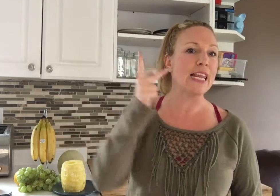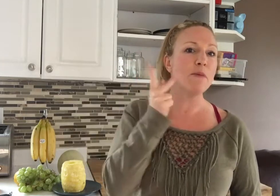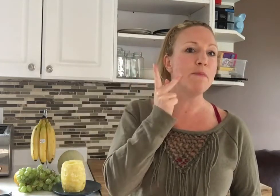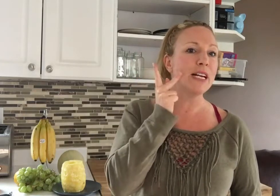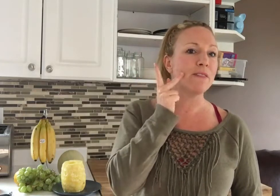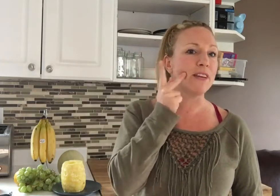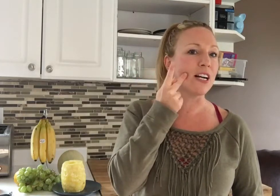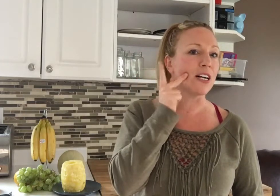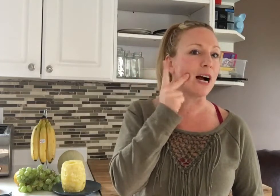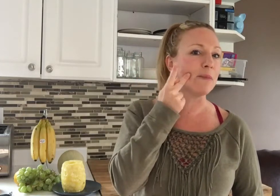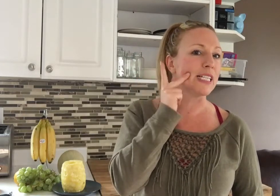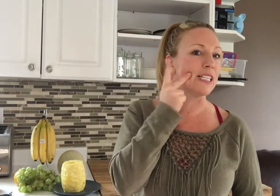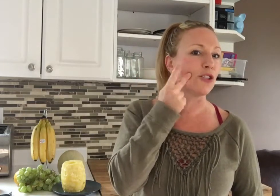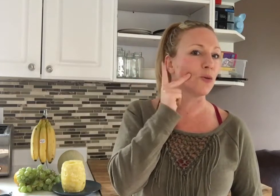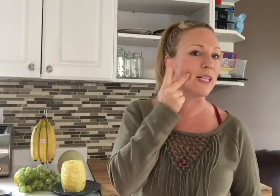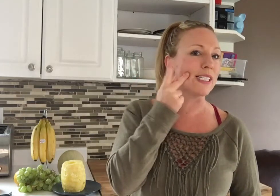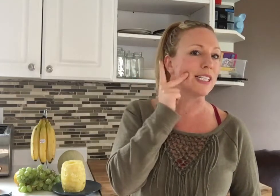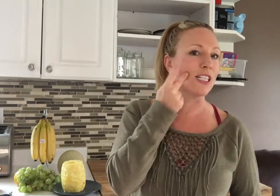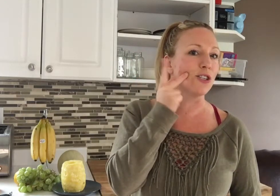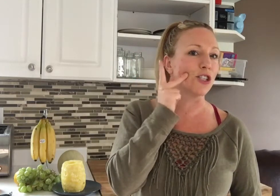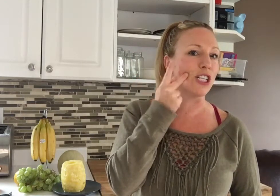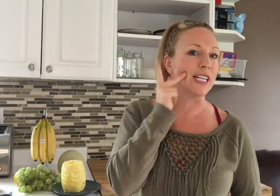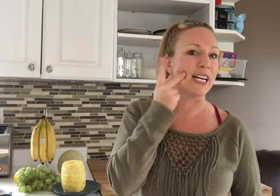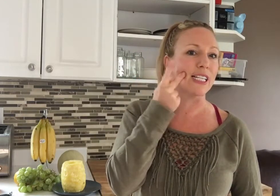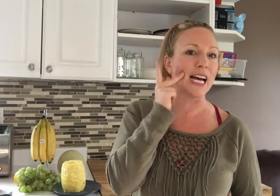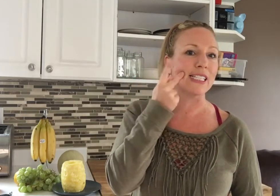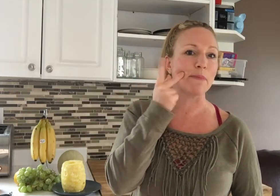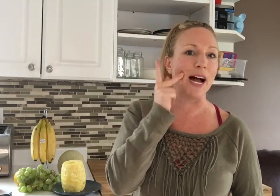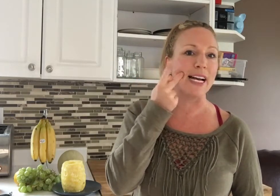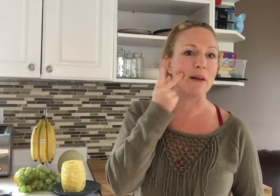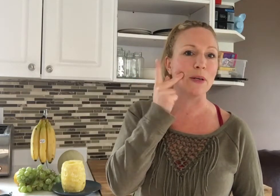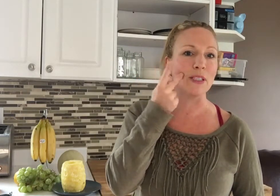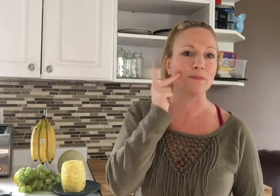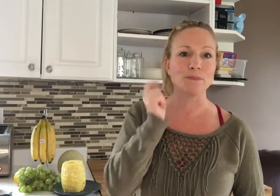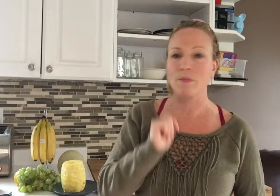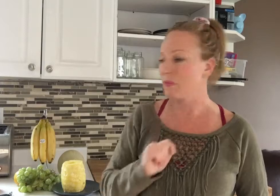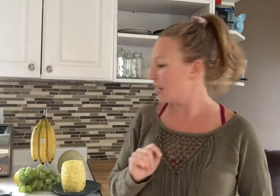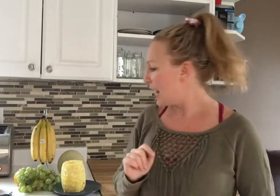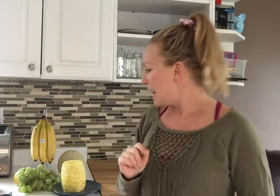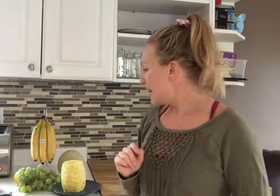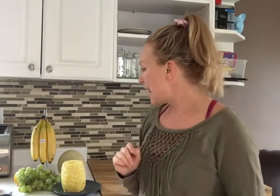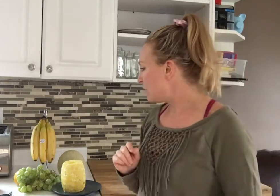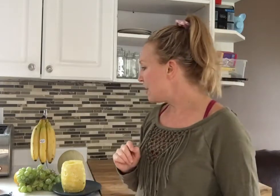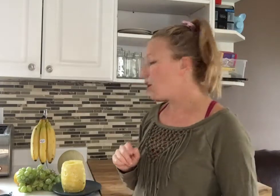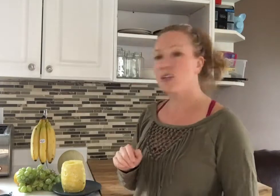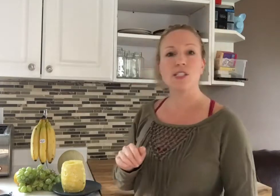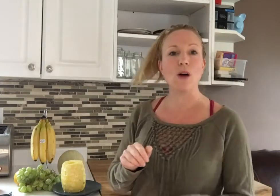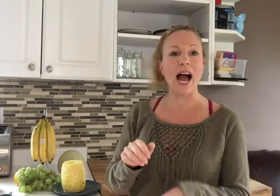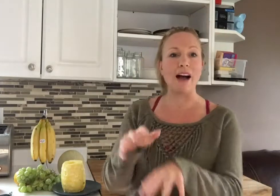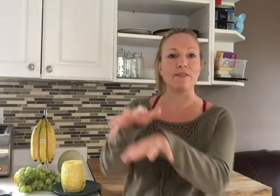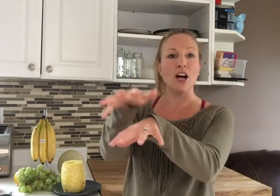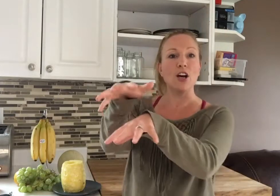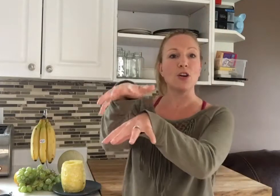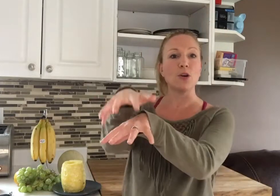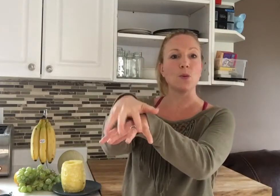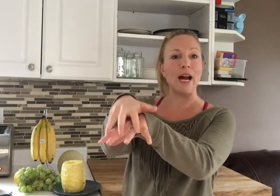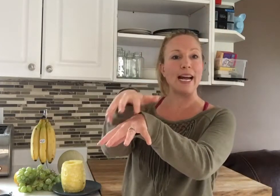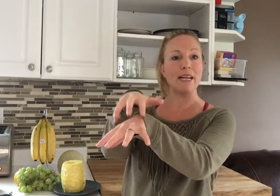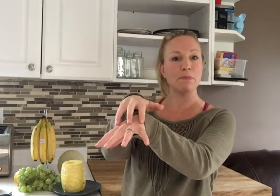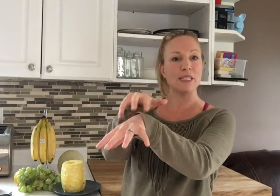the middle finger comes in and twists in your cheek here. That's a pineapple. Then we also have grapes.